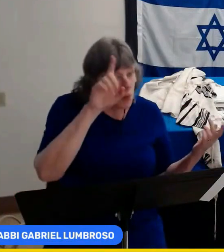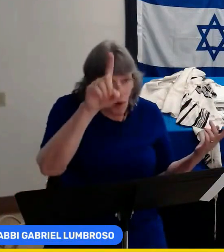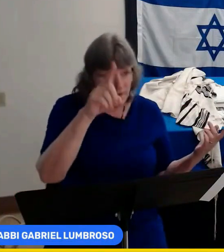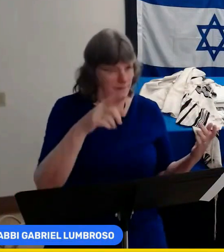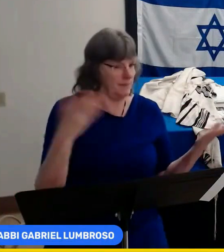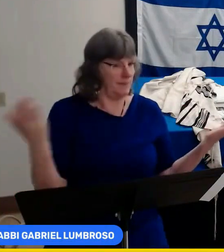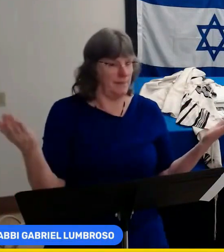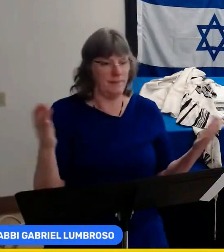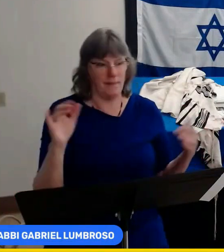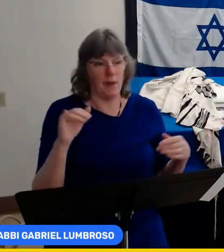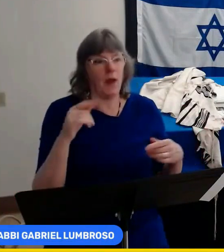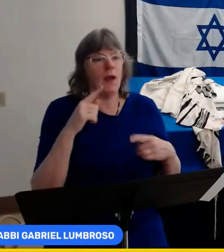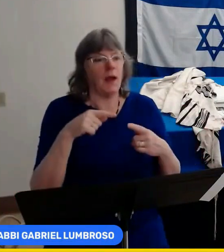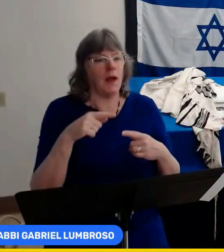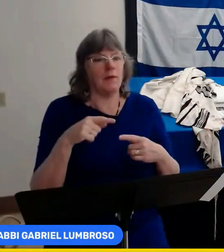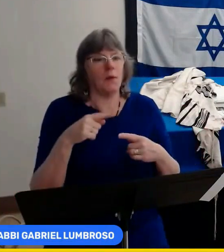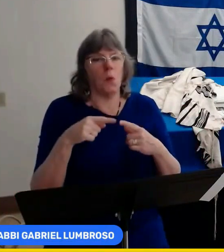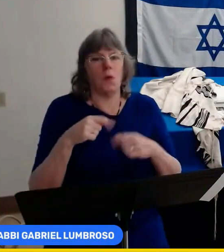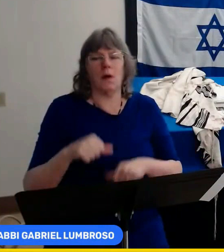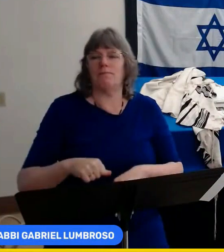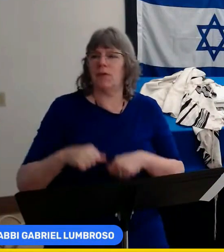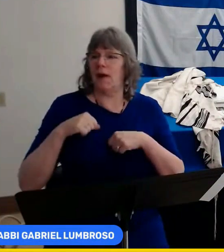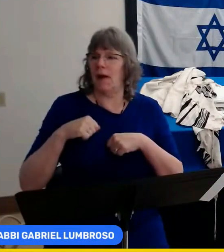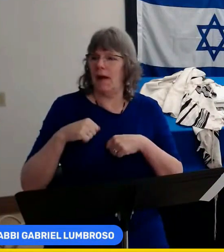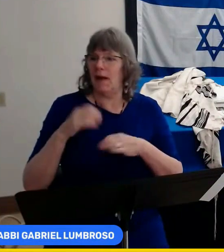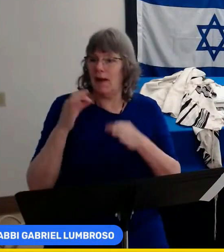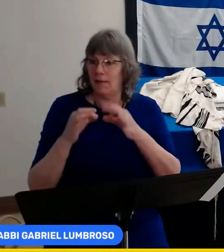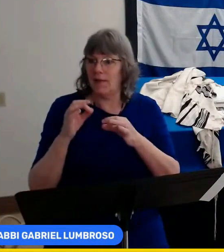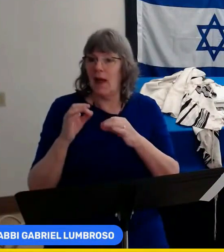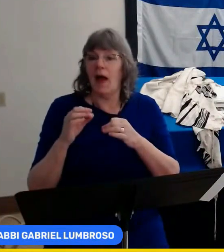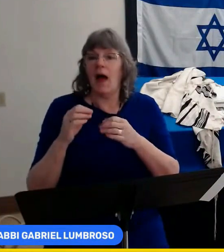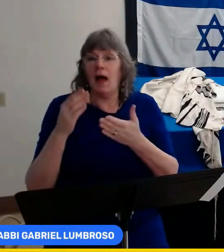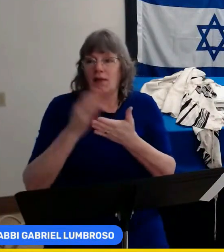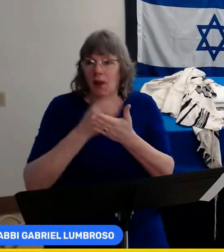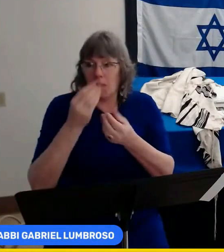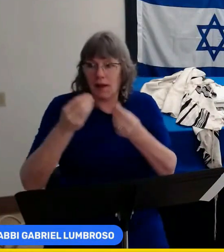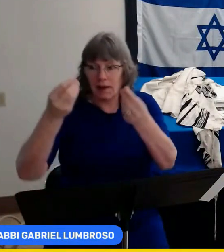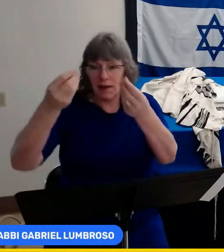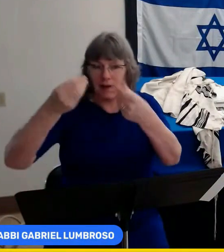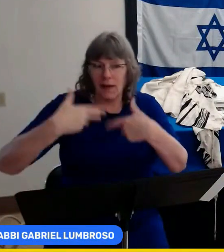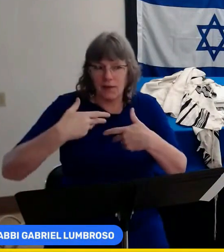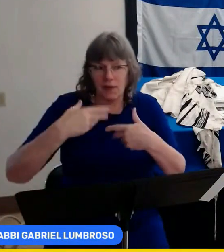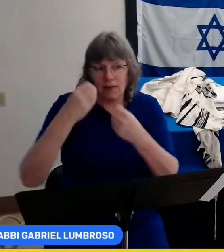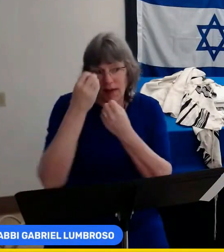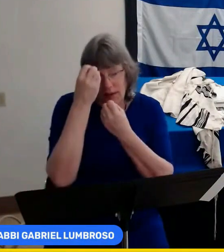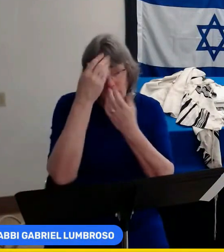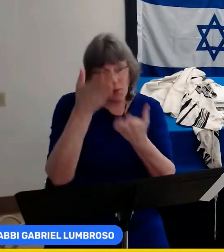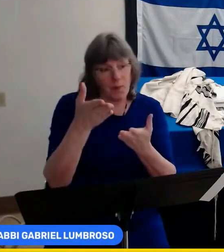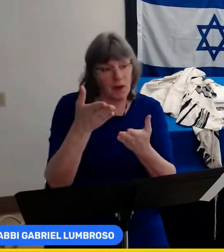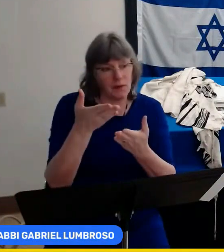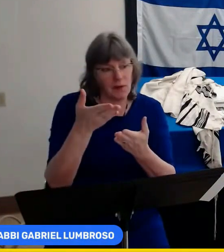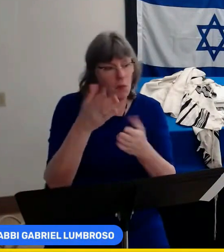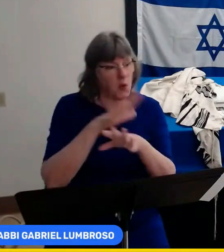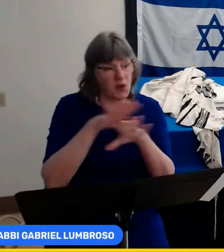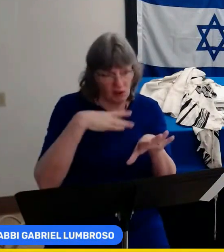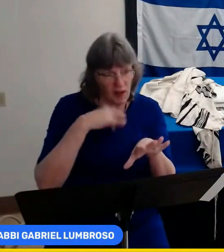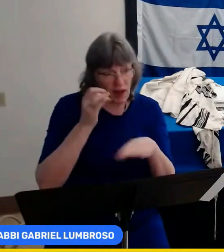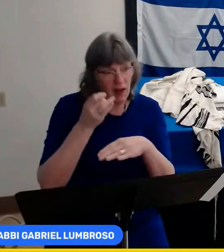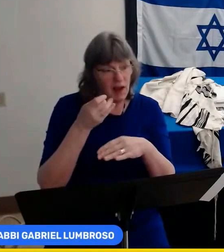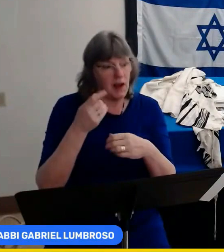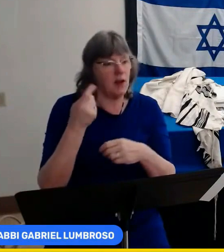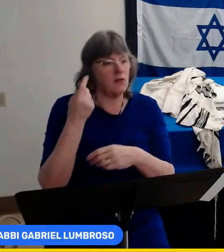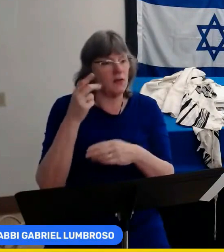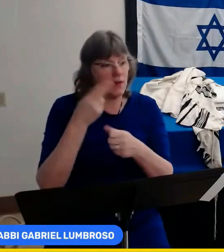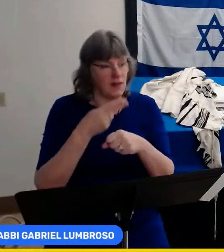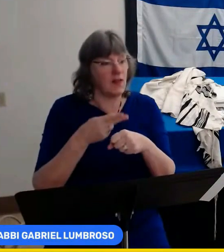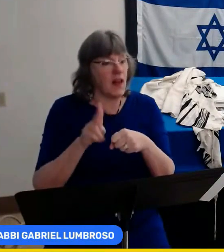pride when some information comes in that we don't like, don't necessarily agree with, to just, it's a